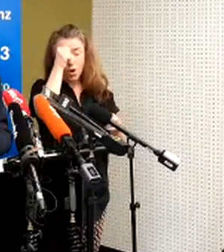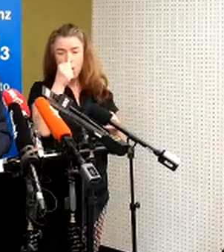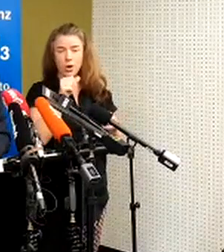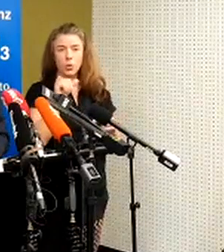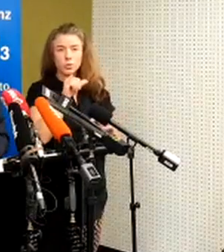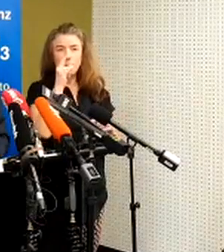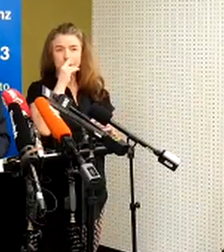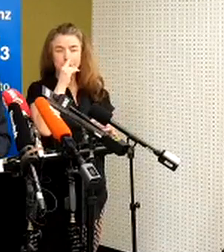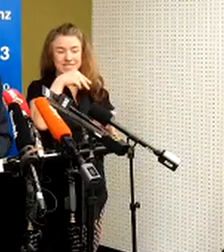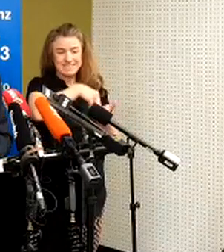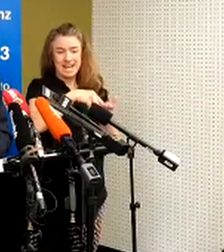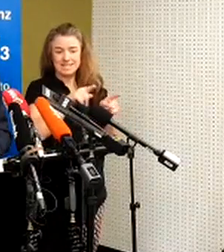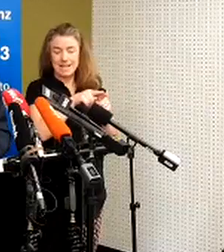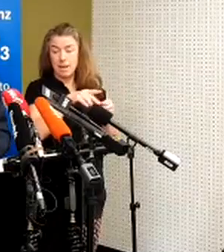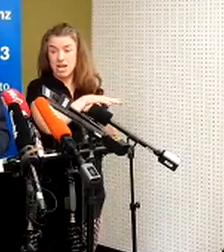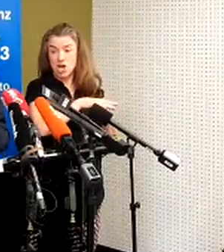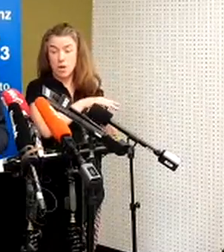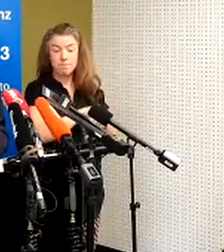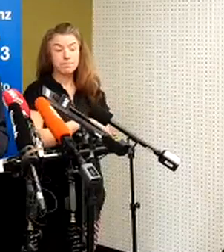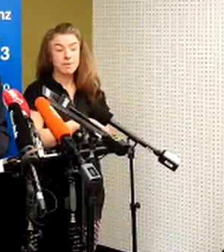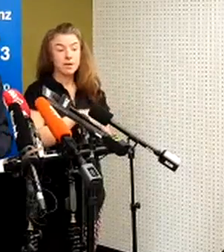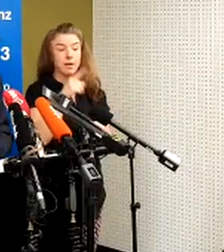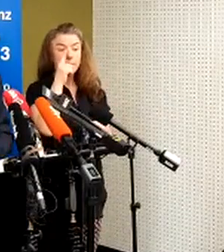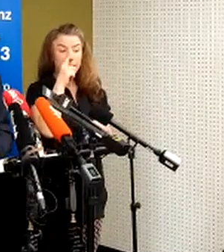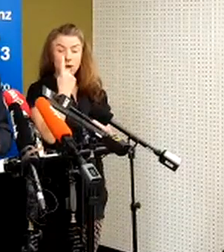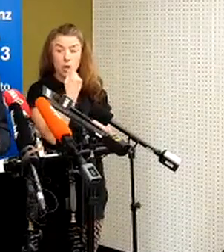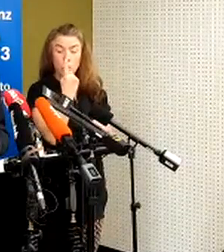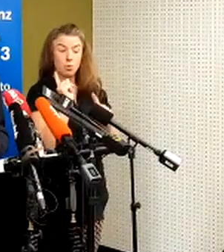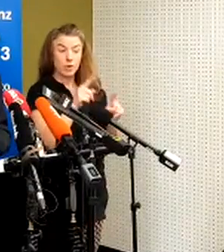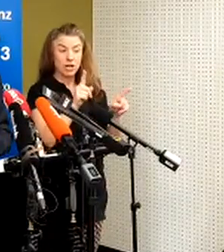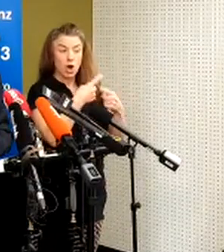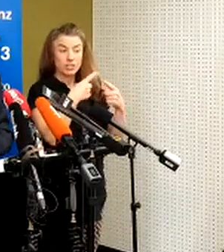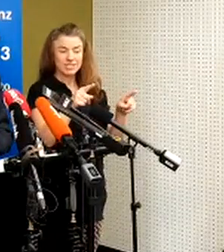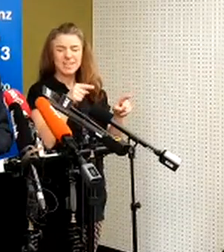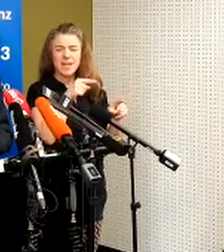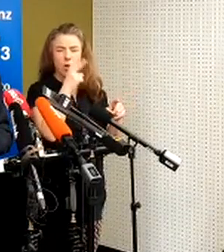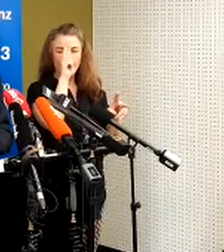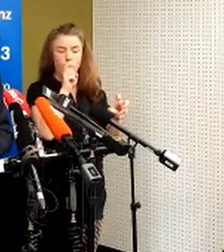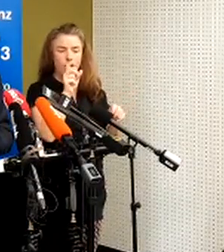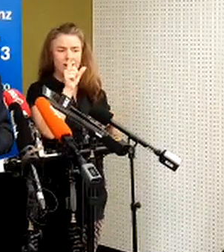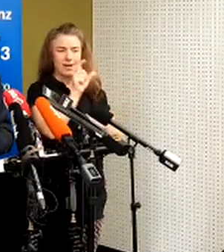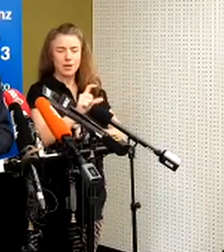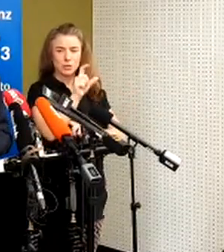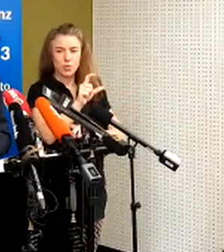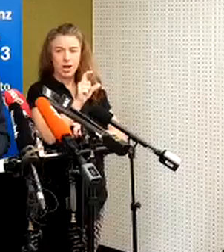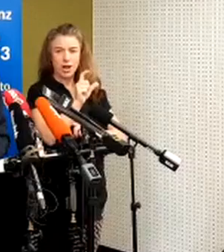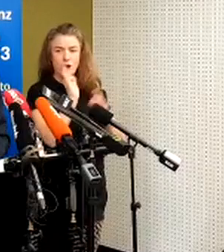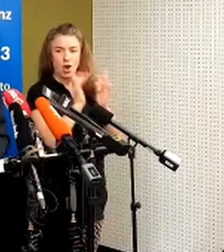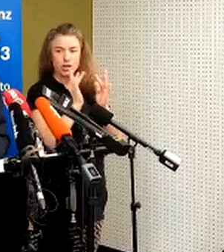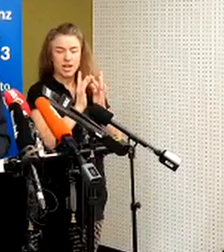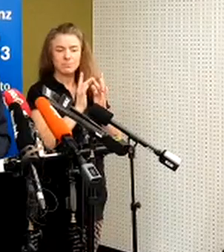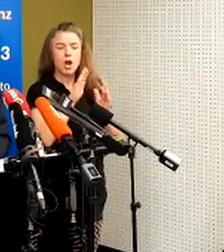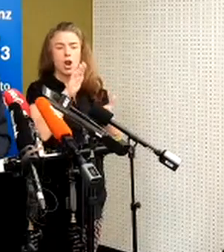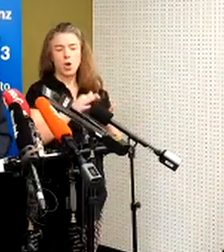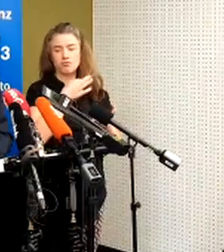people were in that area. So the advice to them is that they are casual contacts, they're at low risk, and the appropriate action for them is just to